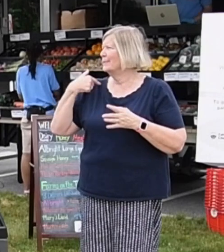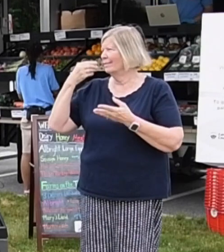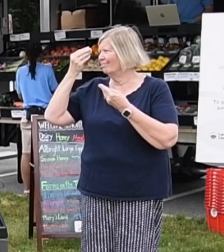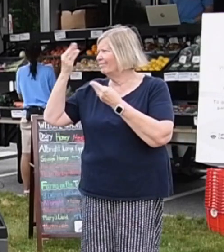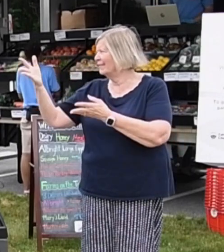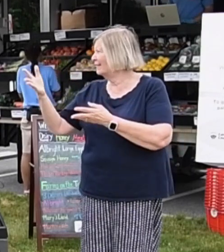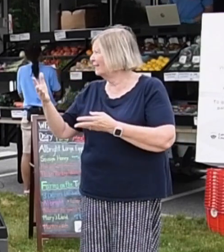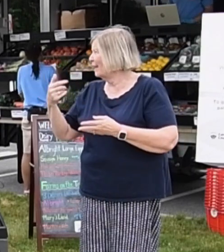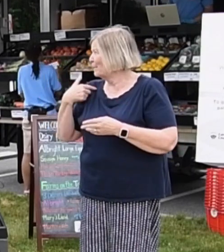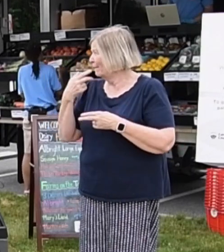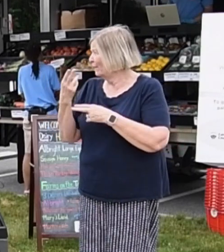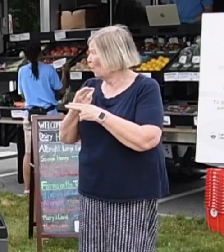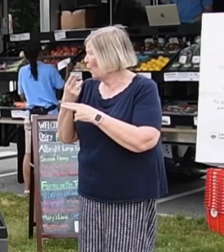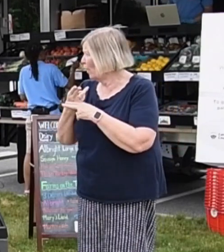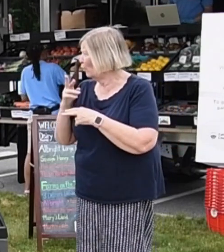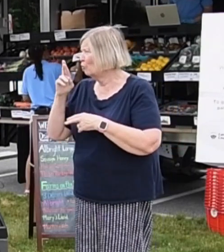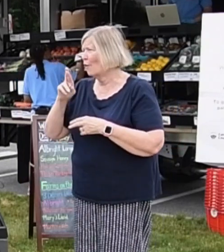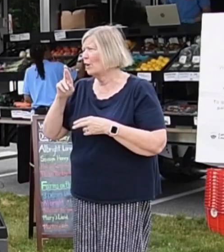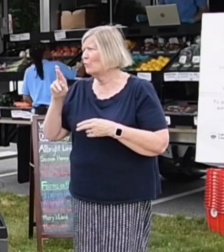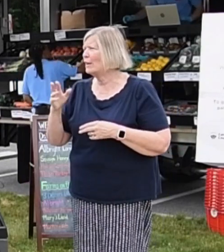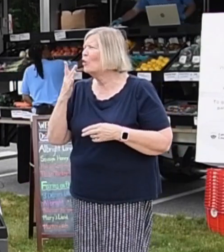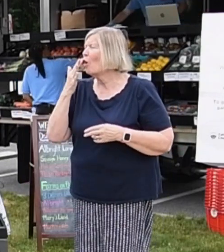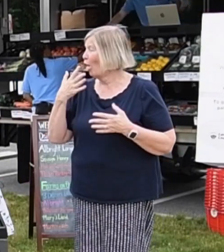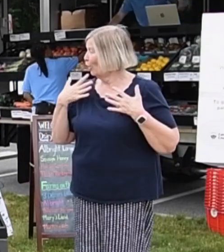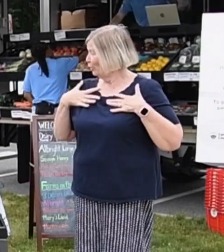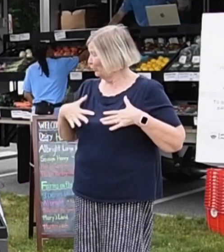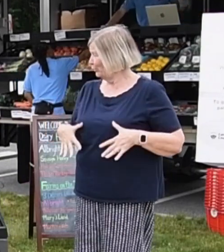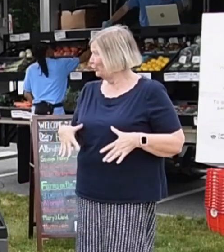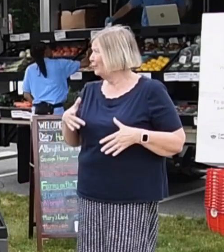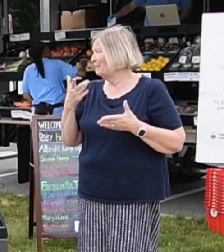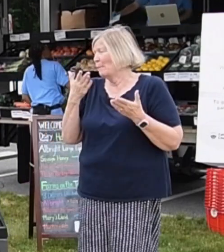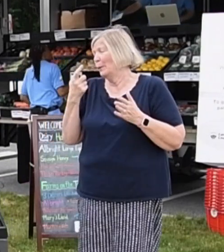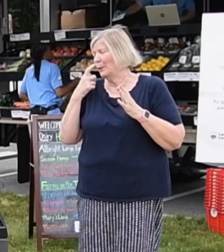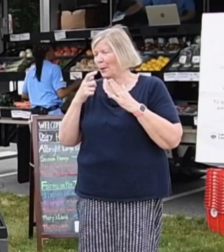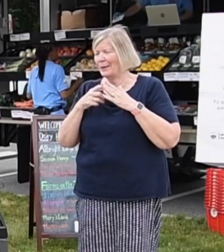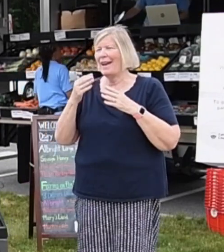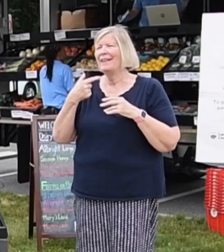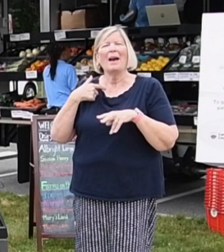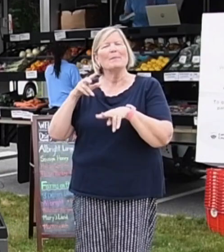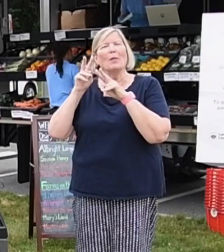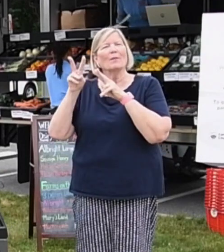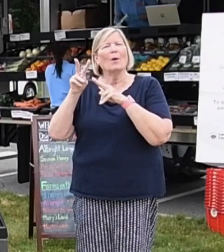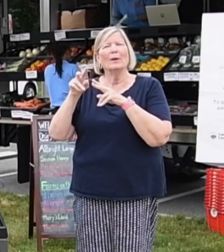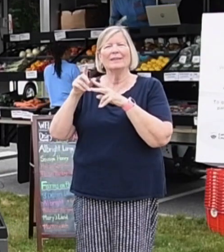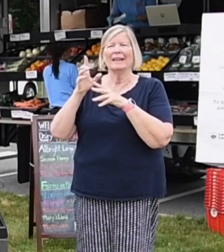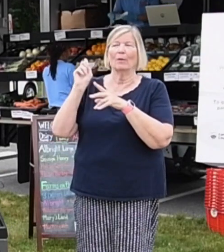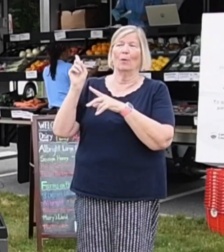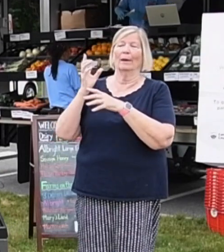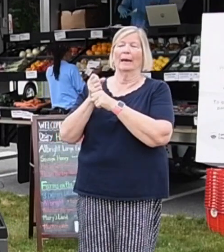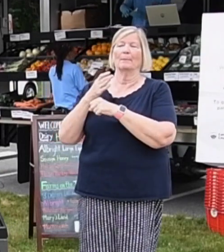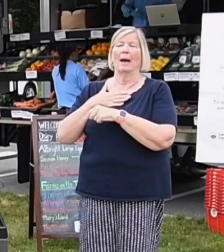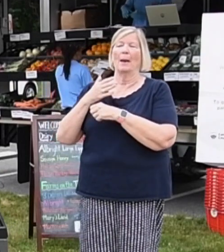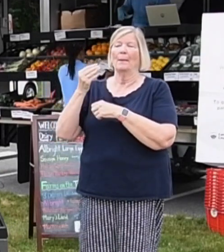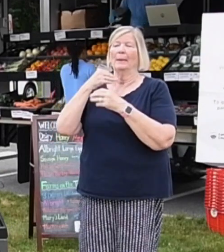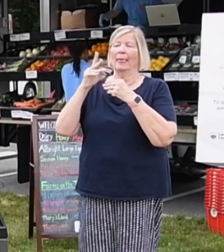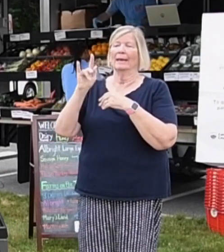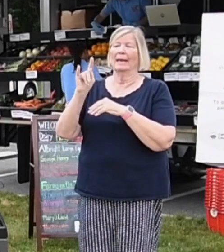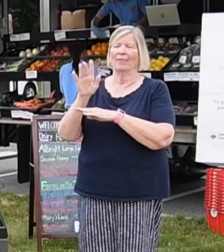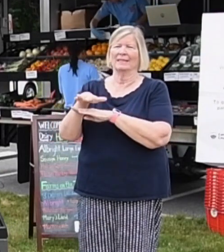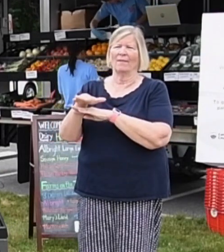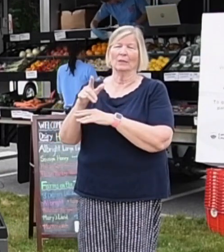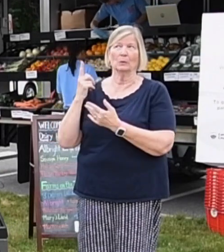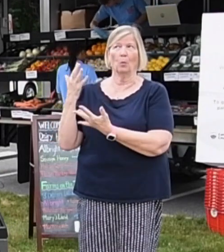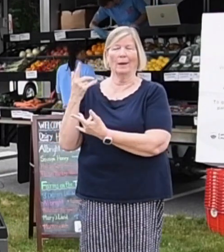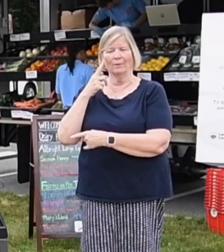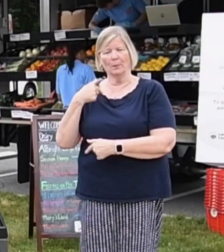I'm even wearing Roving Radish colors, if you might have noticed. And I'm looking forward to going to get my own meal kit later this afternoon. It's